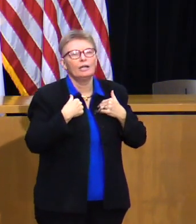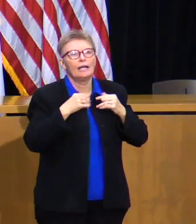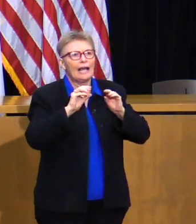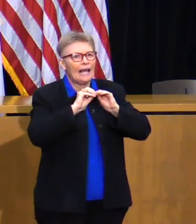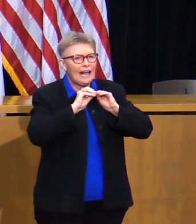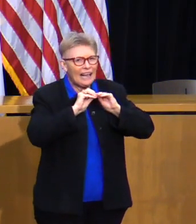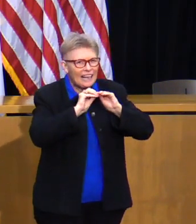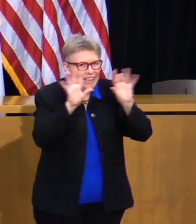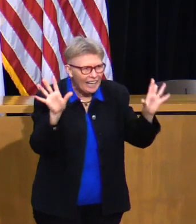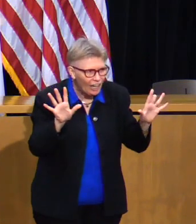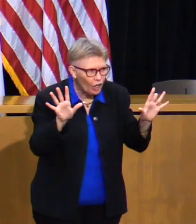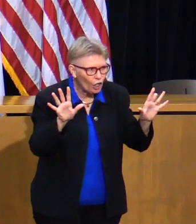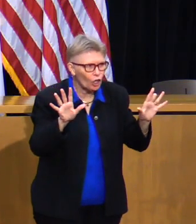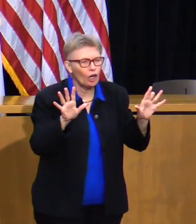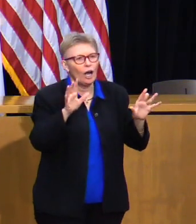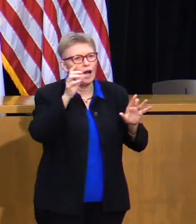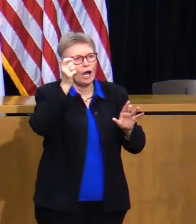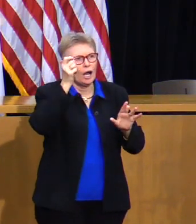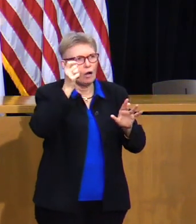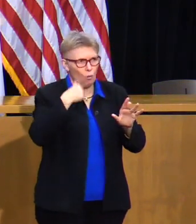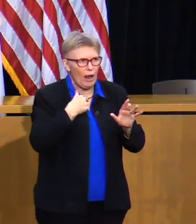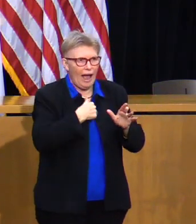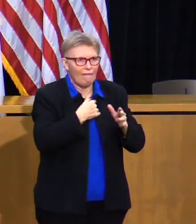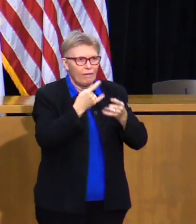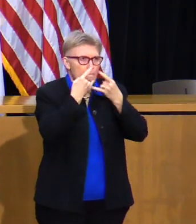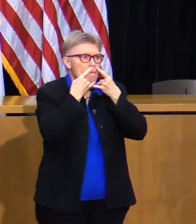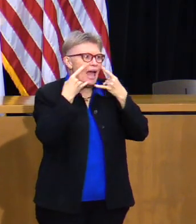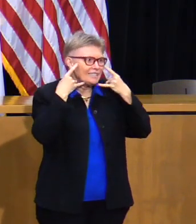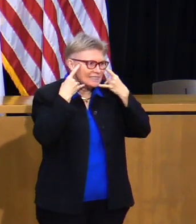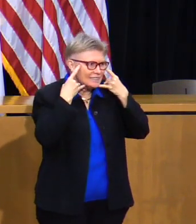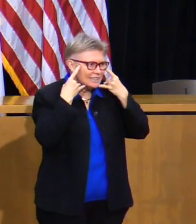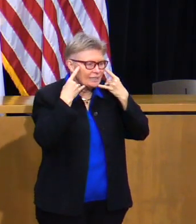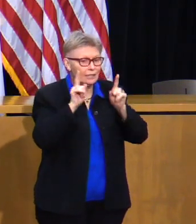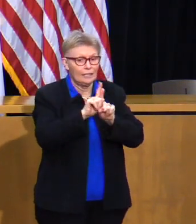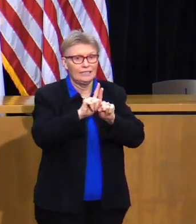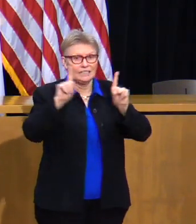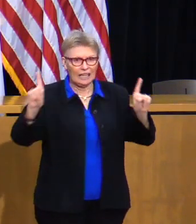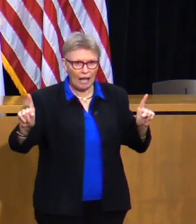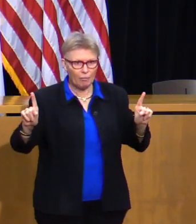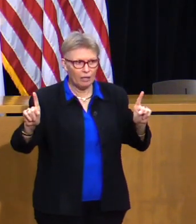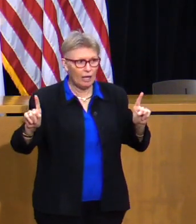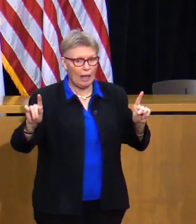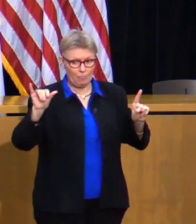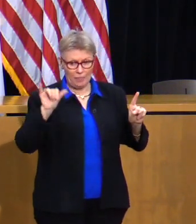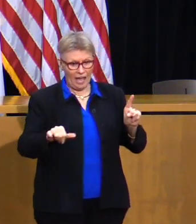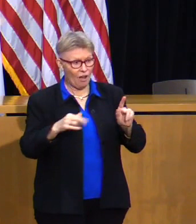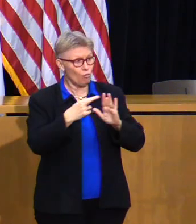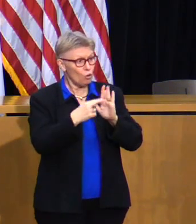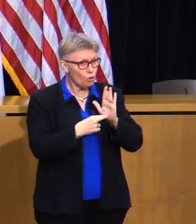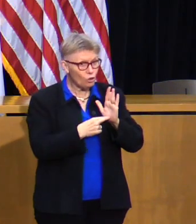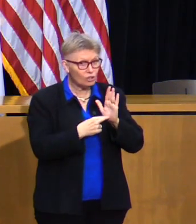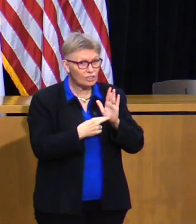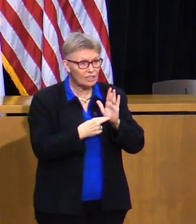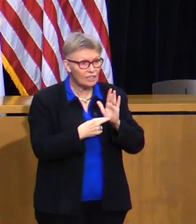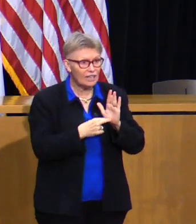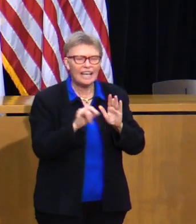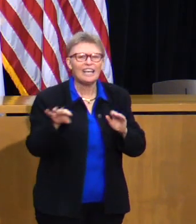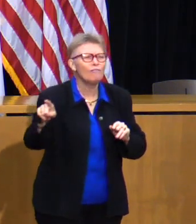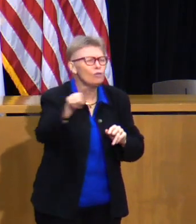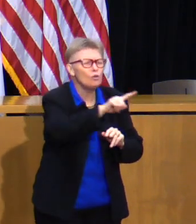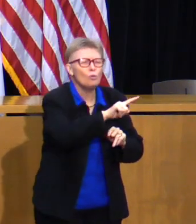well-established, well-tested tools to stop transmission. And if we would just